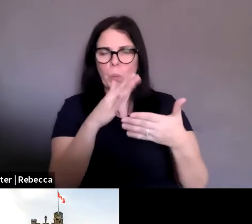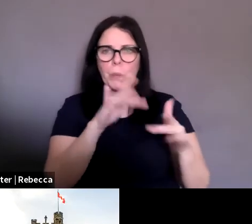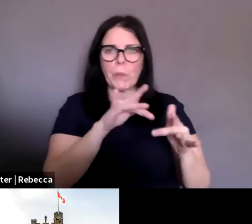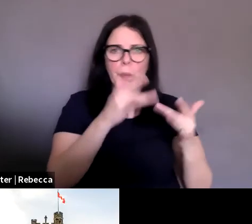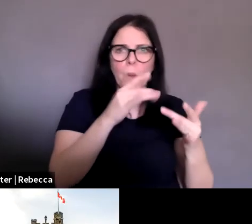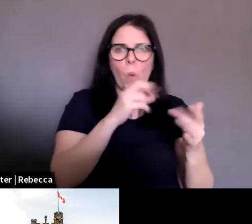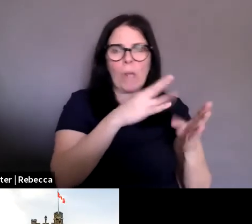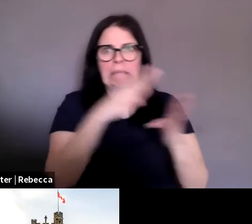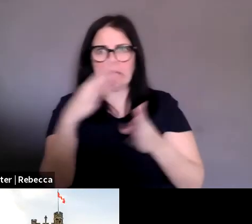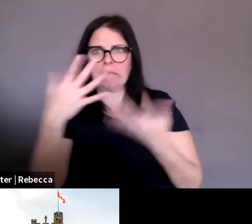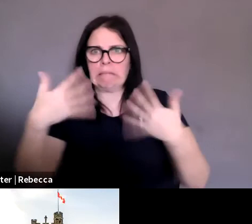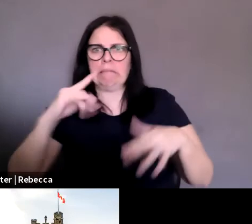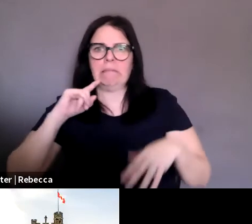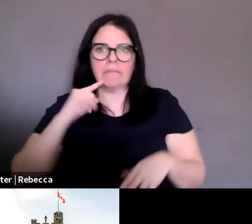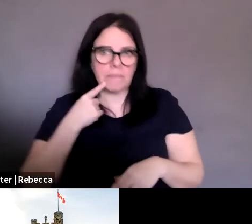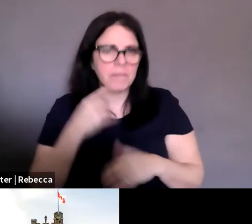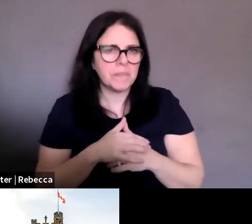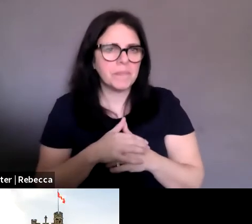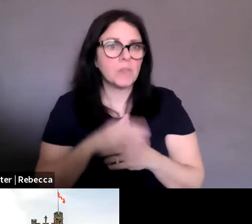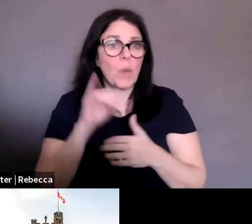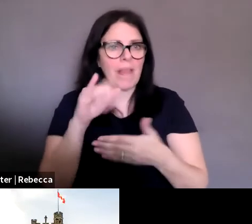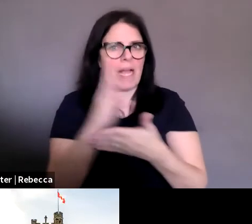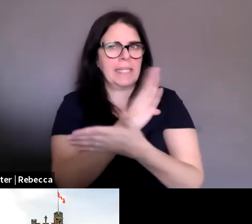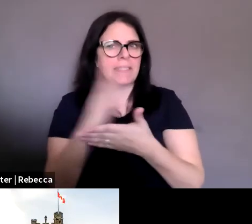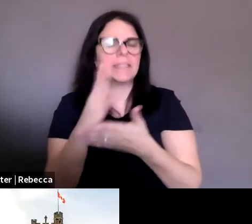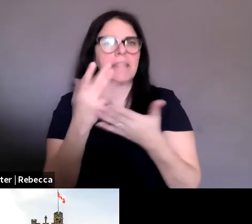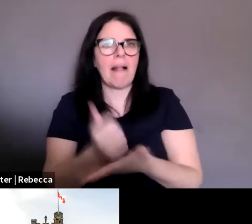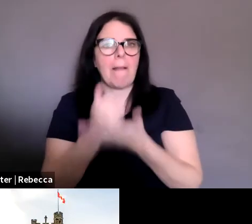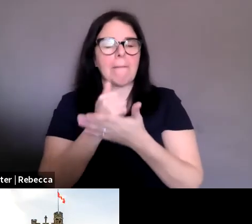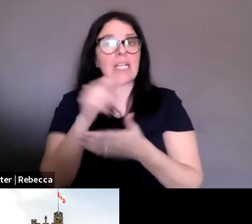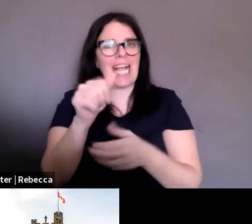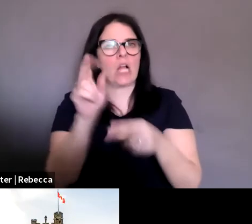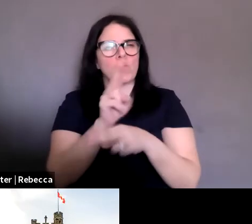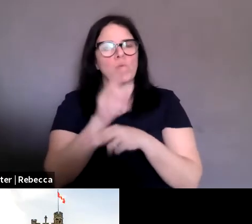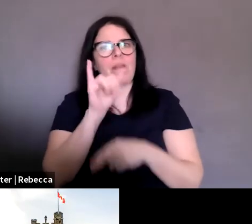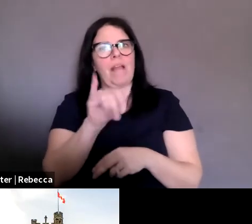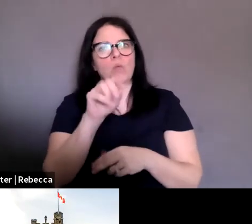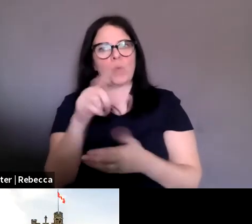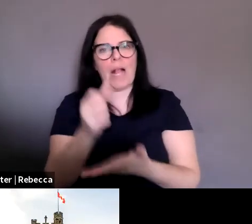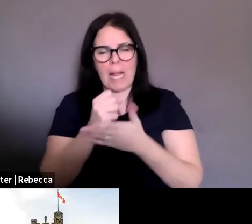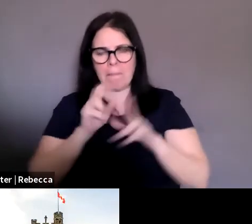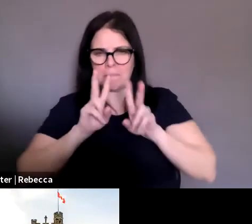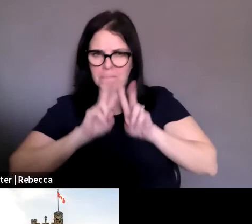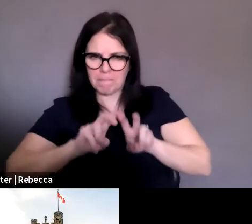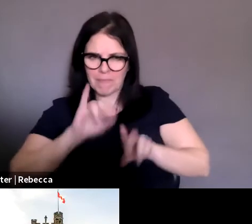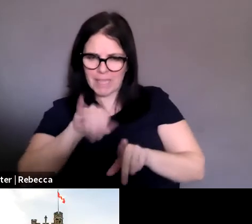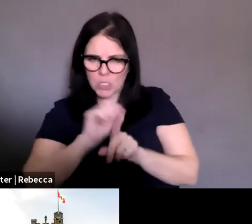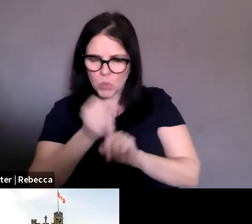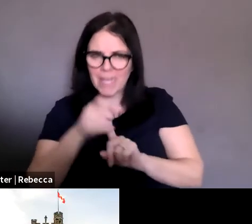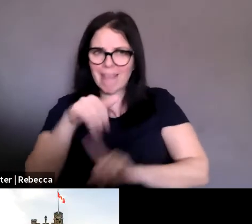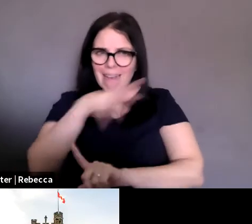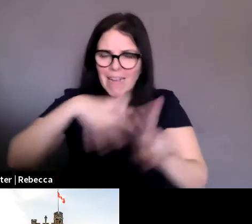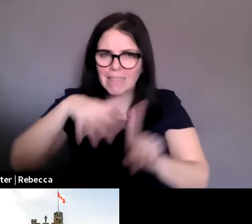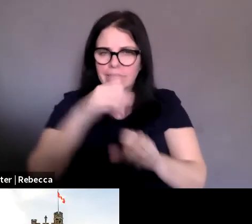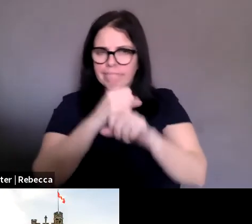be. So these are basically the things you would use to assess the nature and the context. There are also a lot